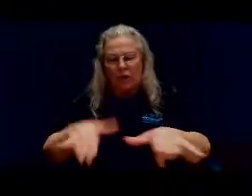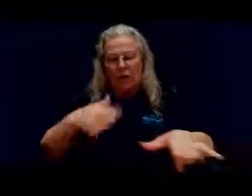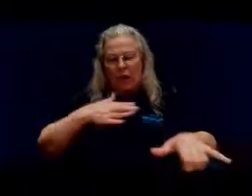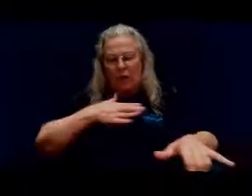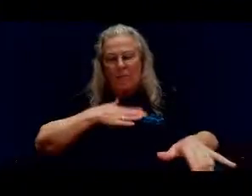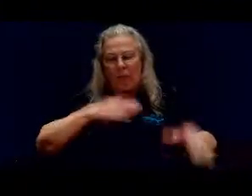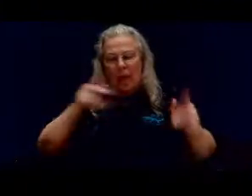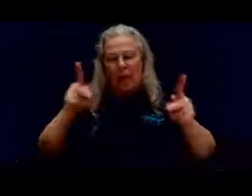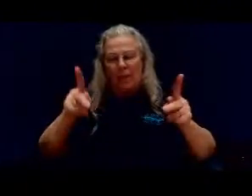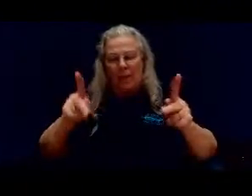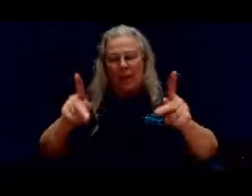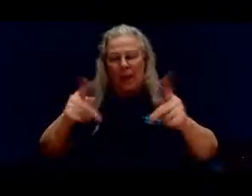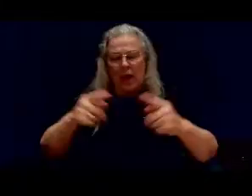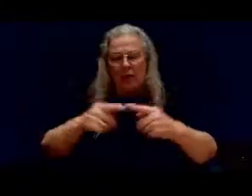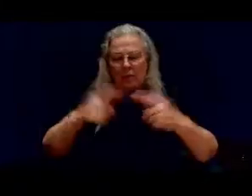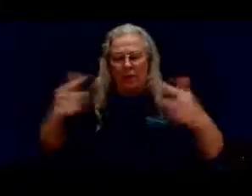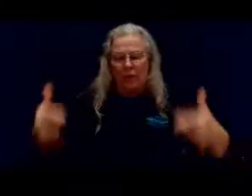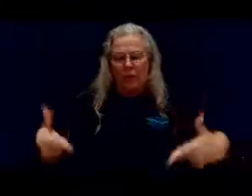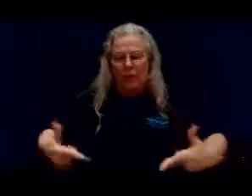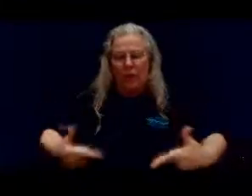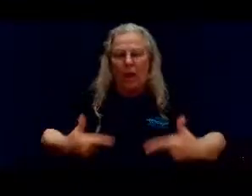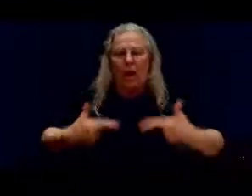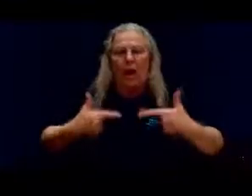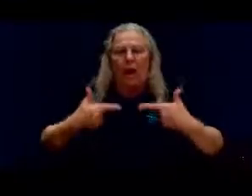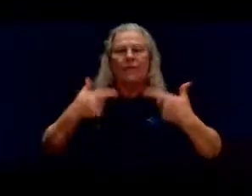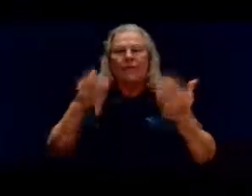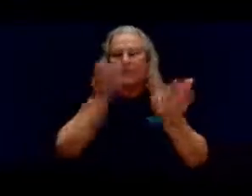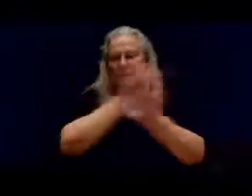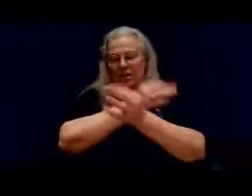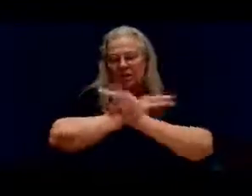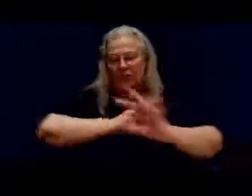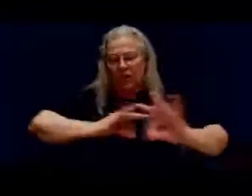measure, my path to life is